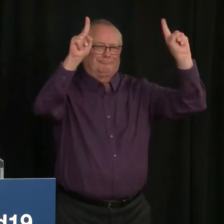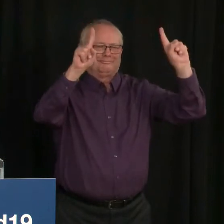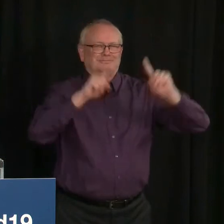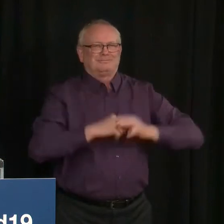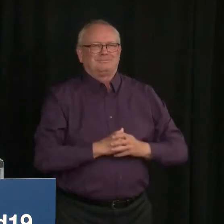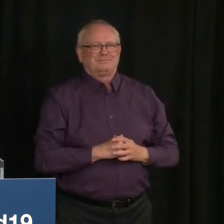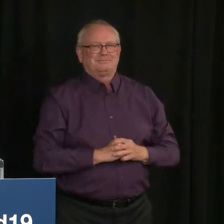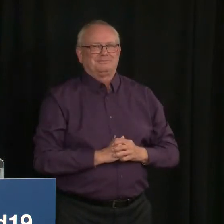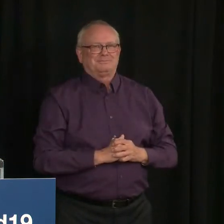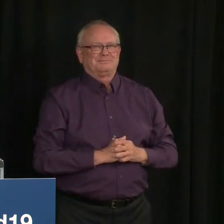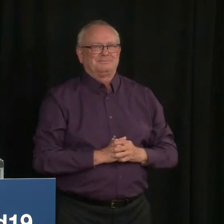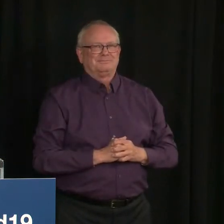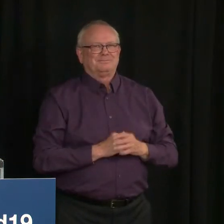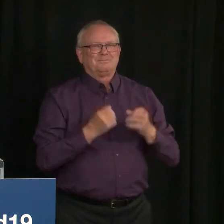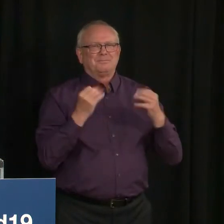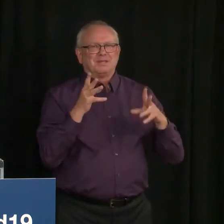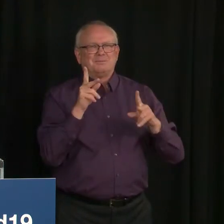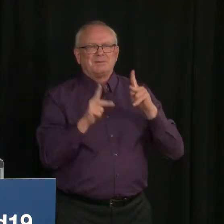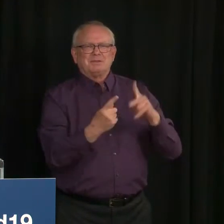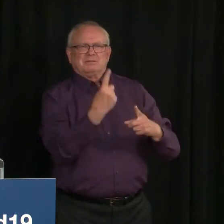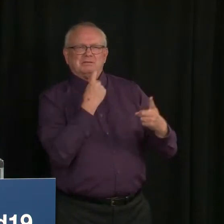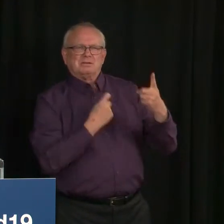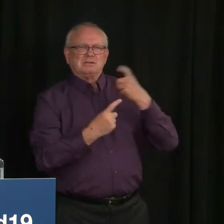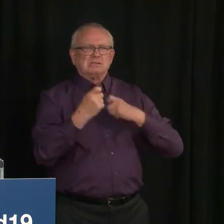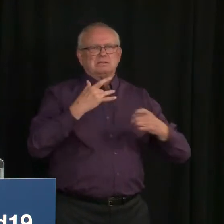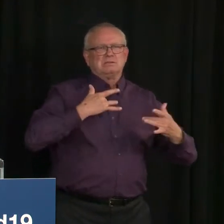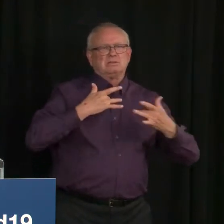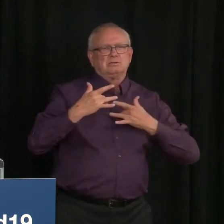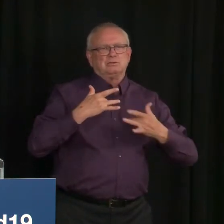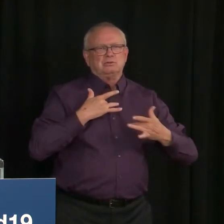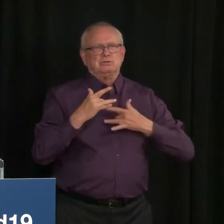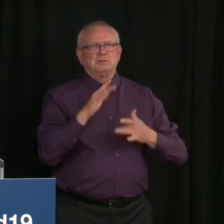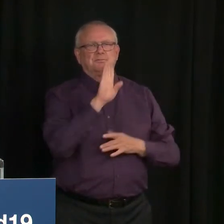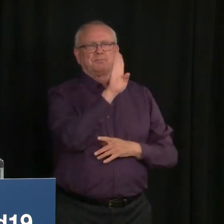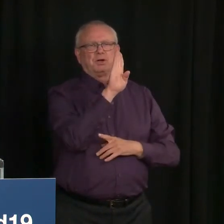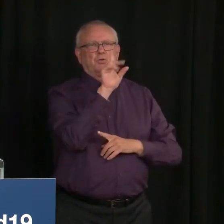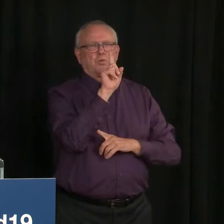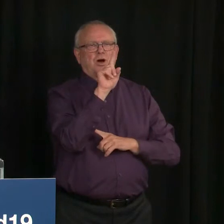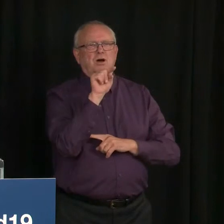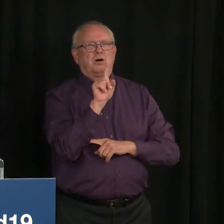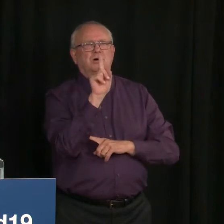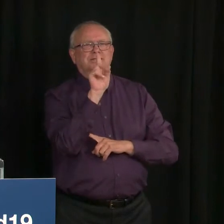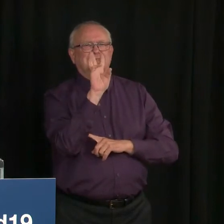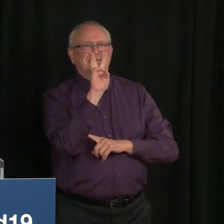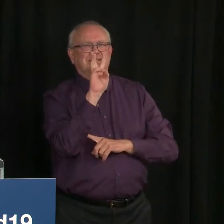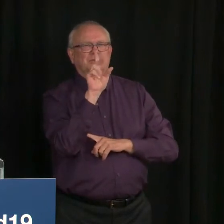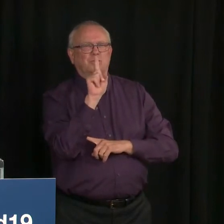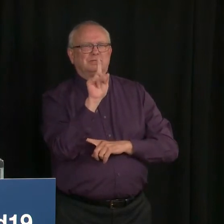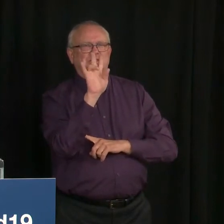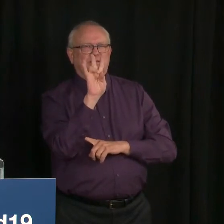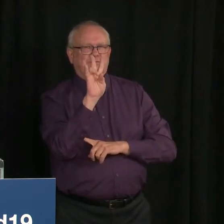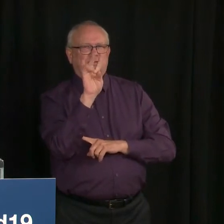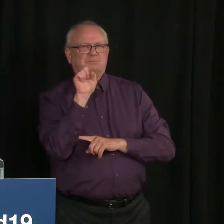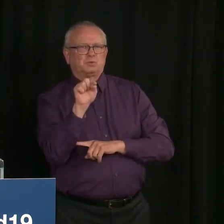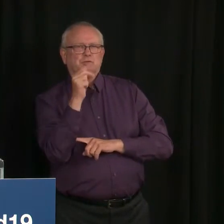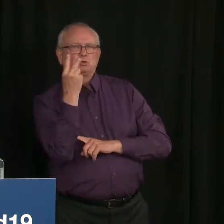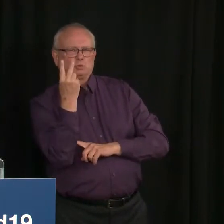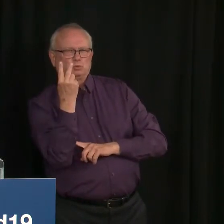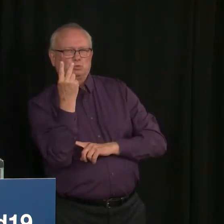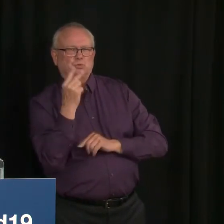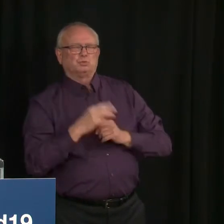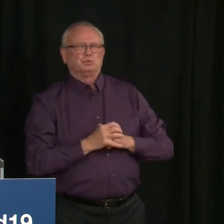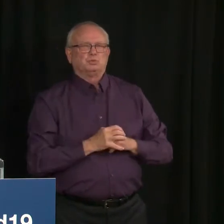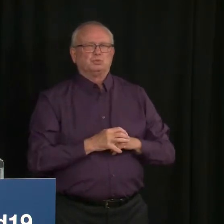Delta, and I want to talk about what this means for our province. This variant is not new to our province.